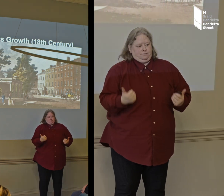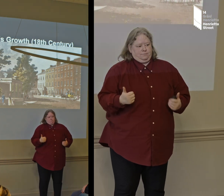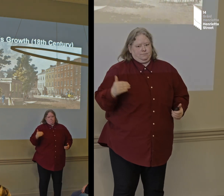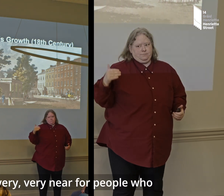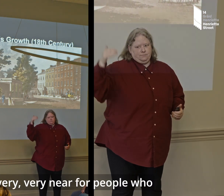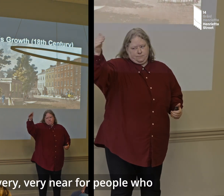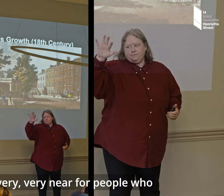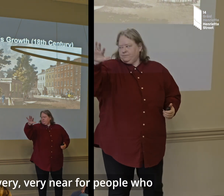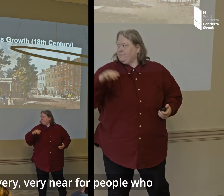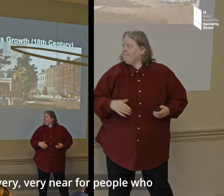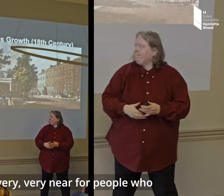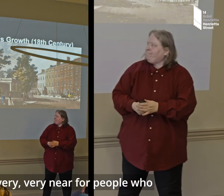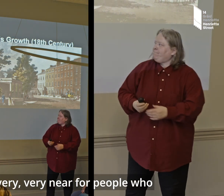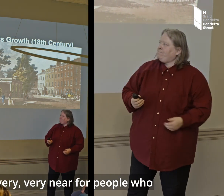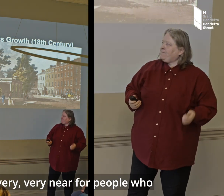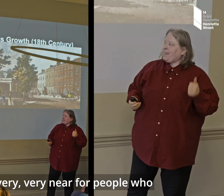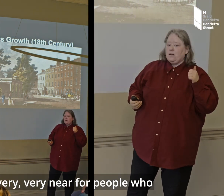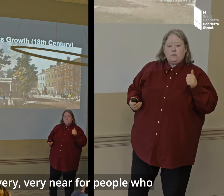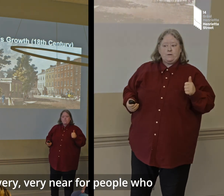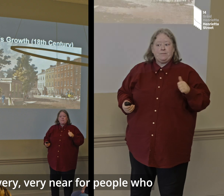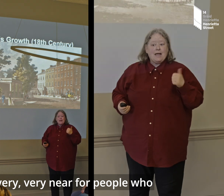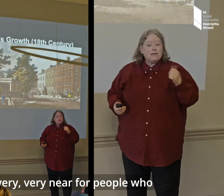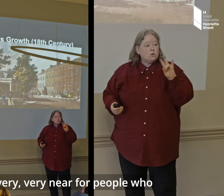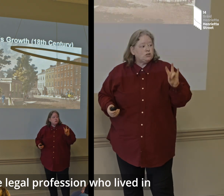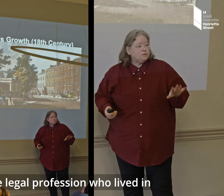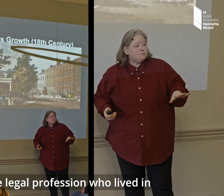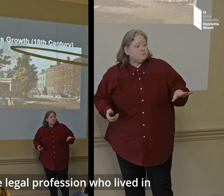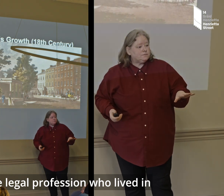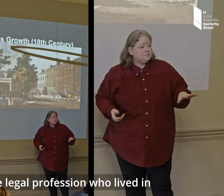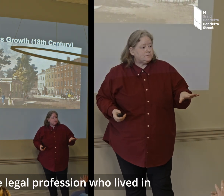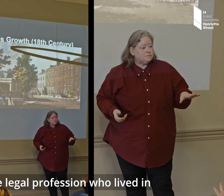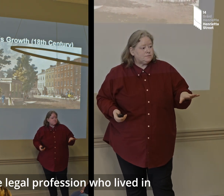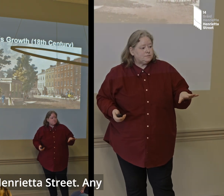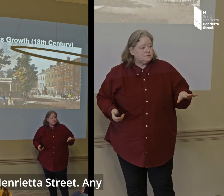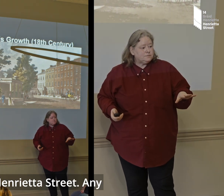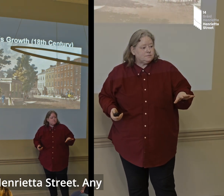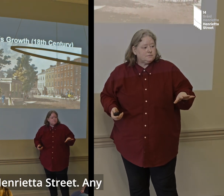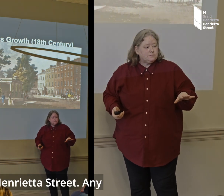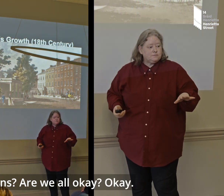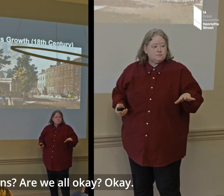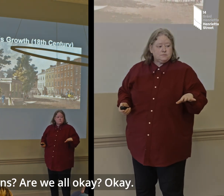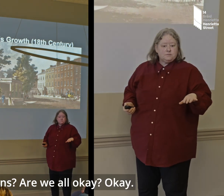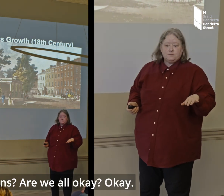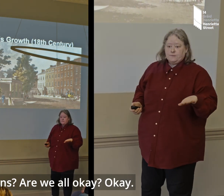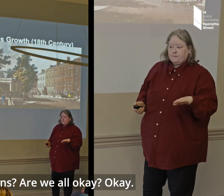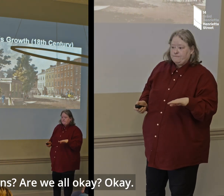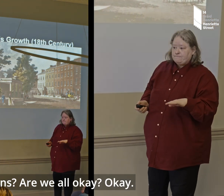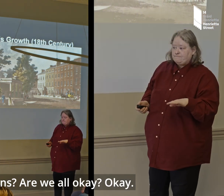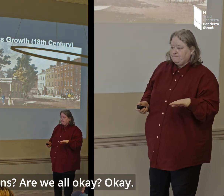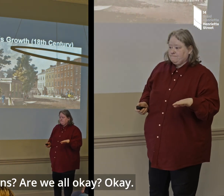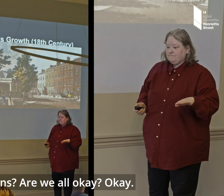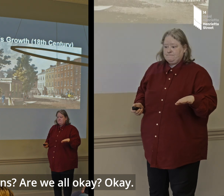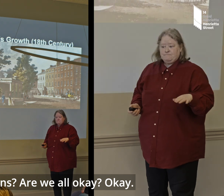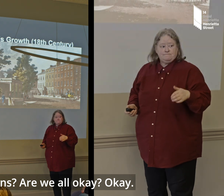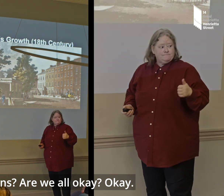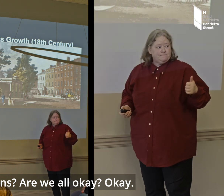finished, but it was very, very near for people who were in the legal profession who lived in Henrietta Street. Any questions?